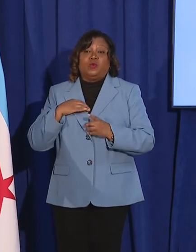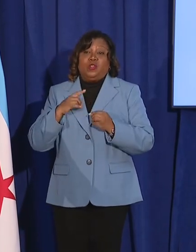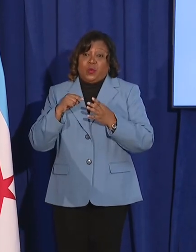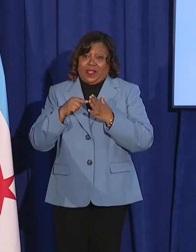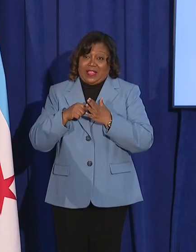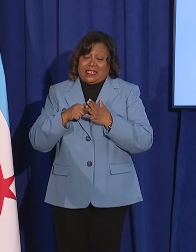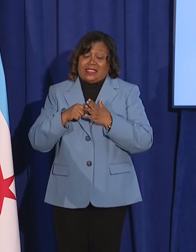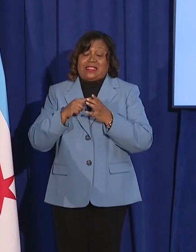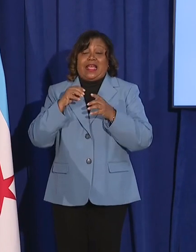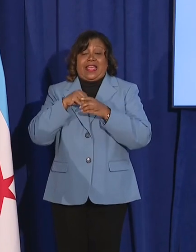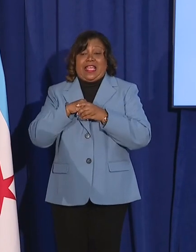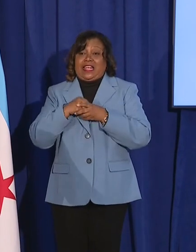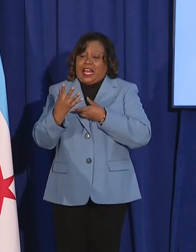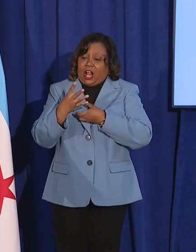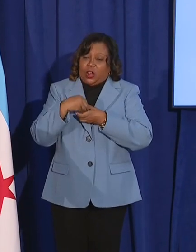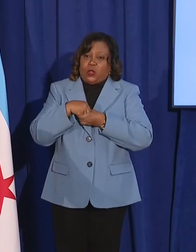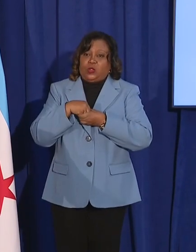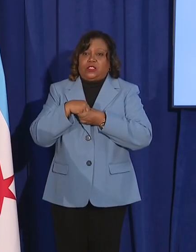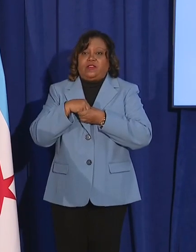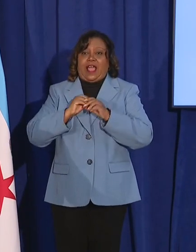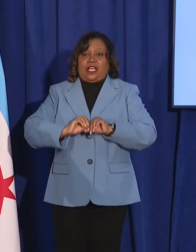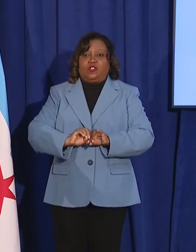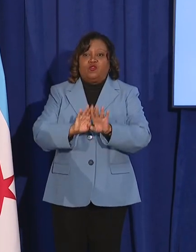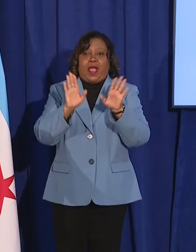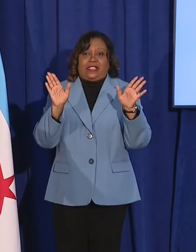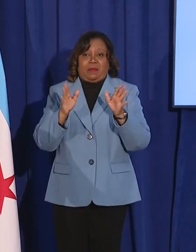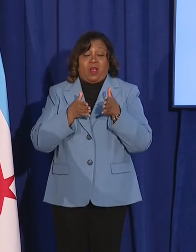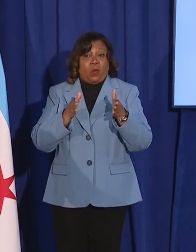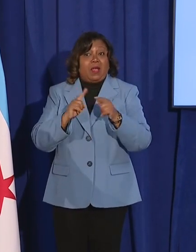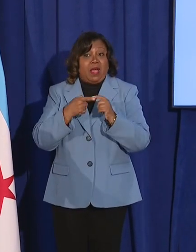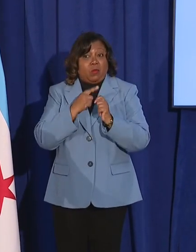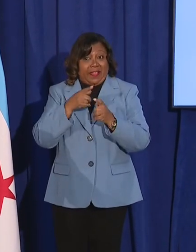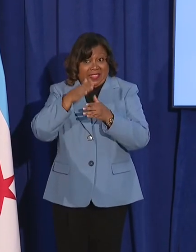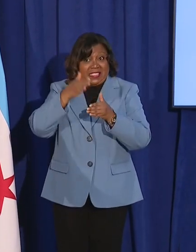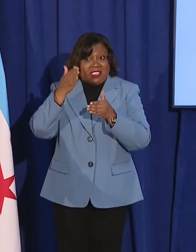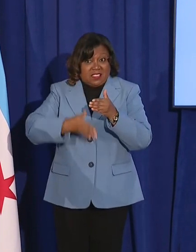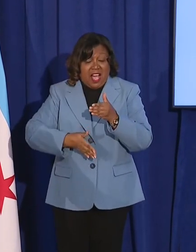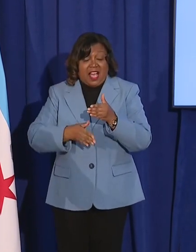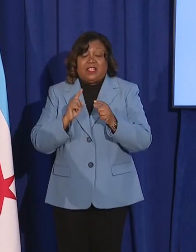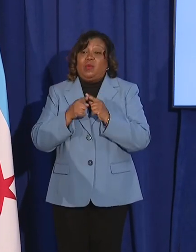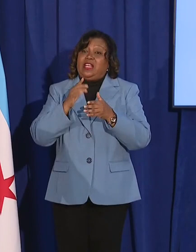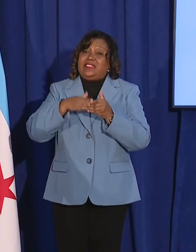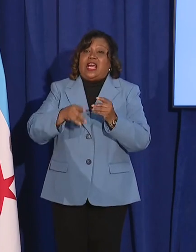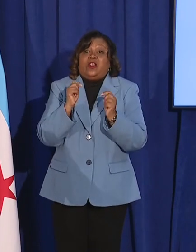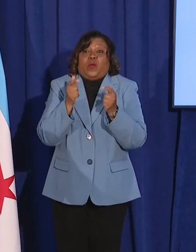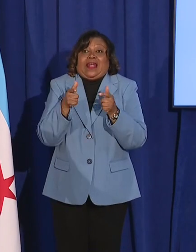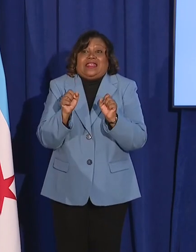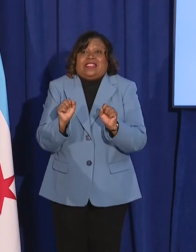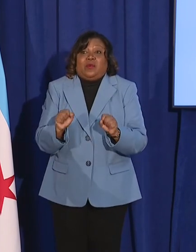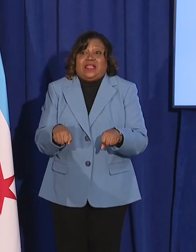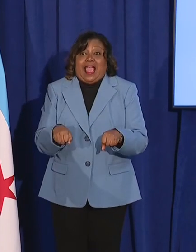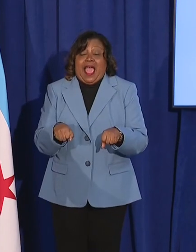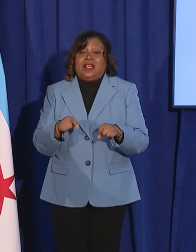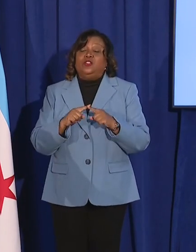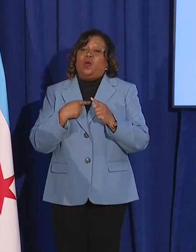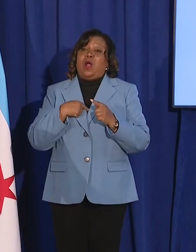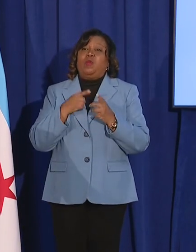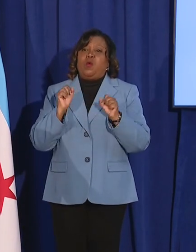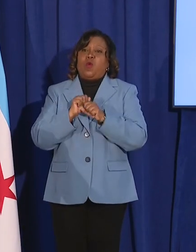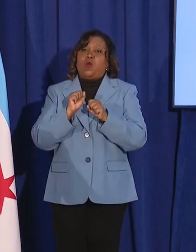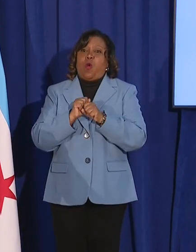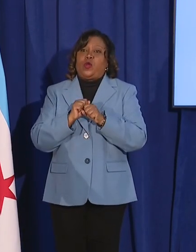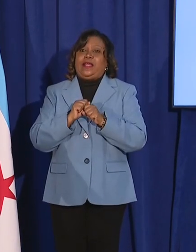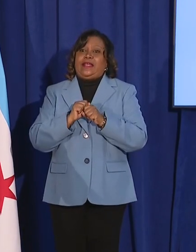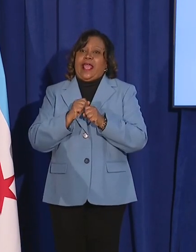this in an inclusive and transparent way. But I want to get this done. I want to get it done as quickly as we can. So we'll be